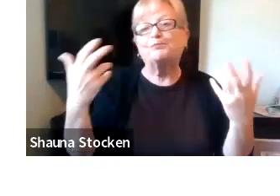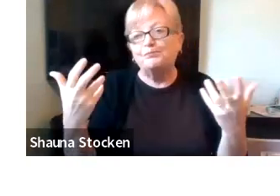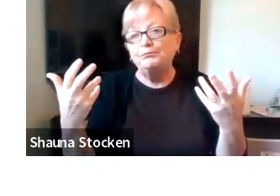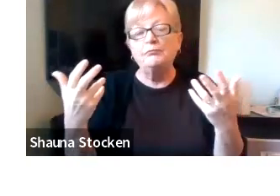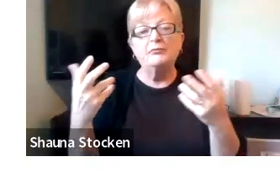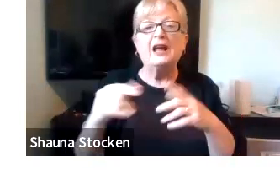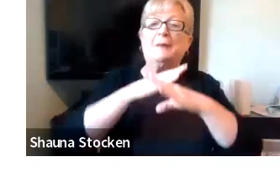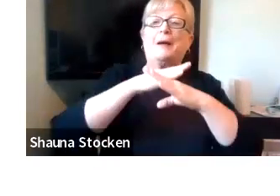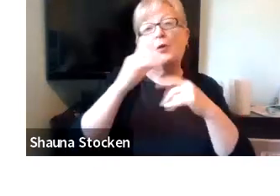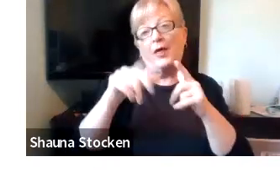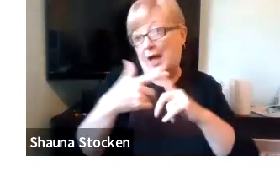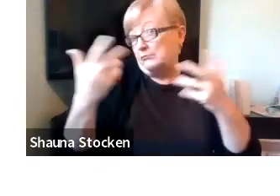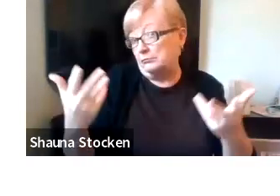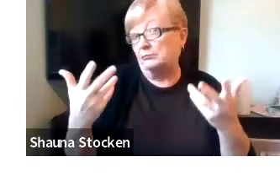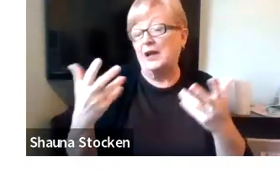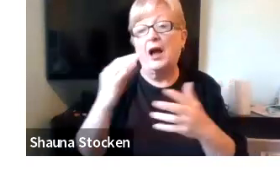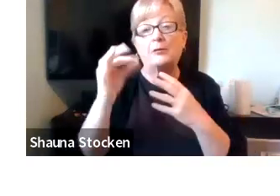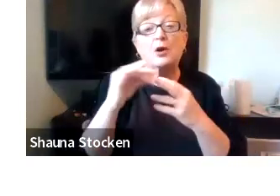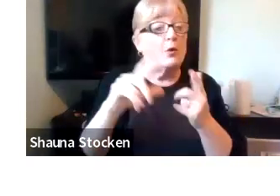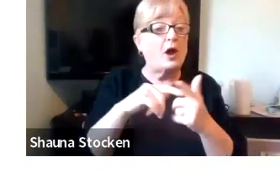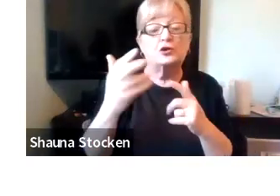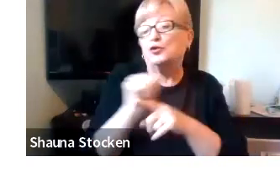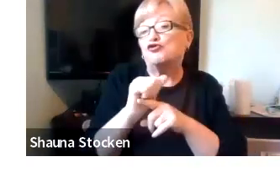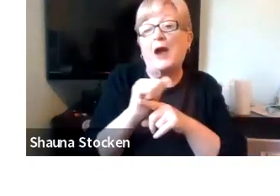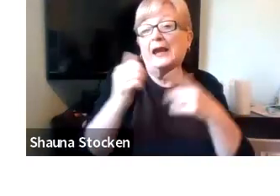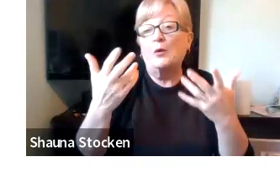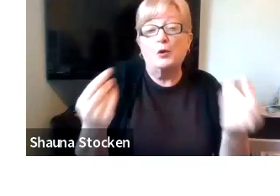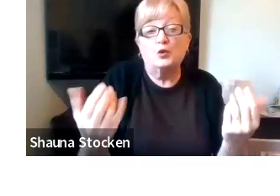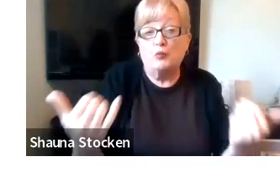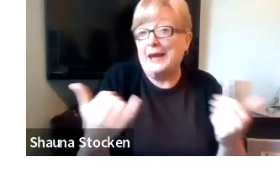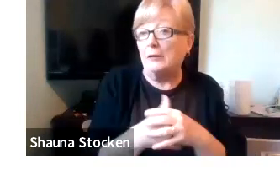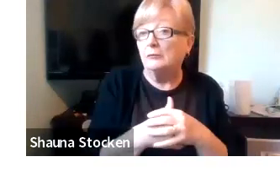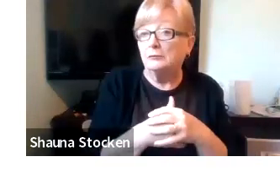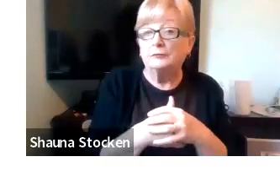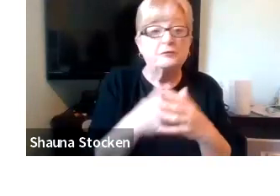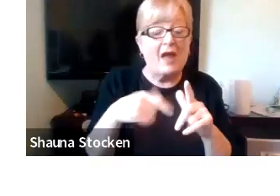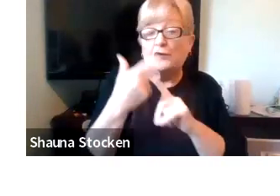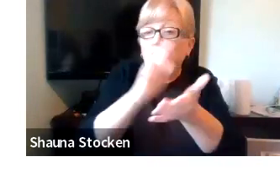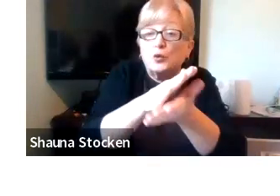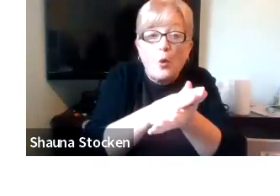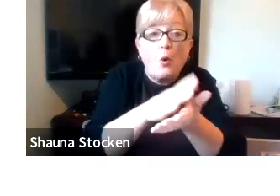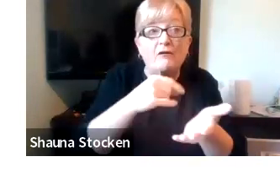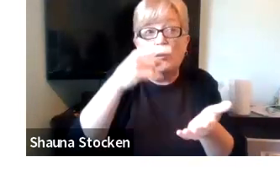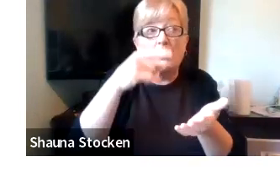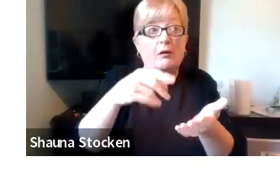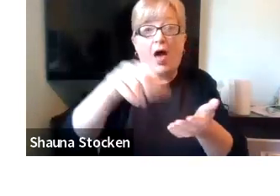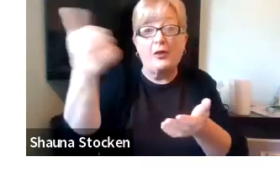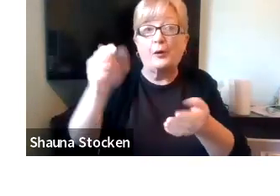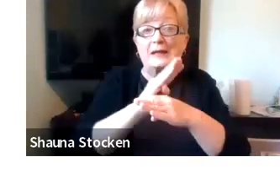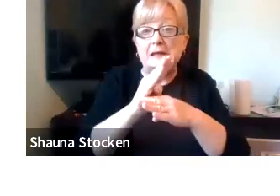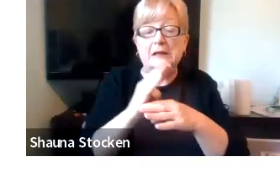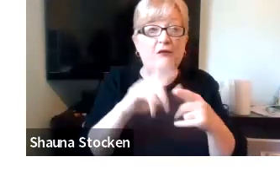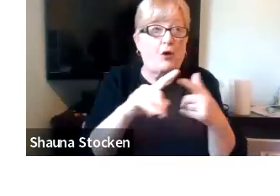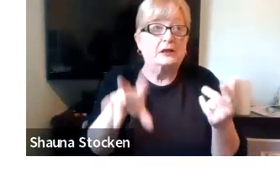that's an option. We also do trainings like what we're doing today, and for schools and businesses, again, for